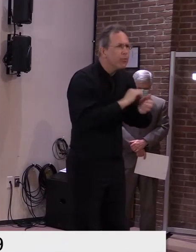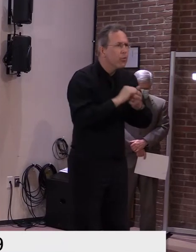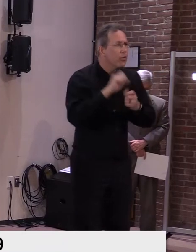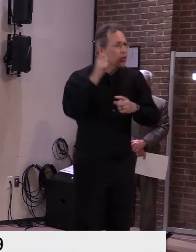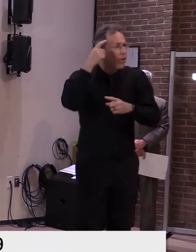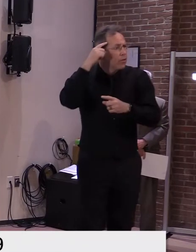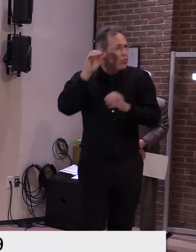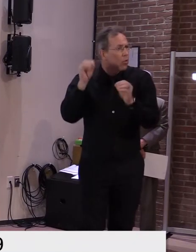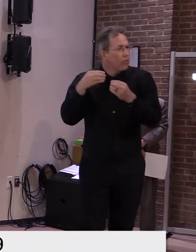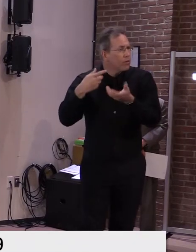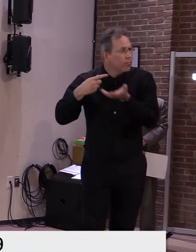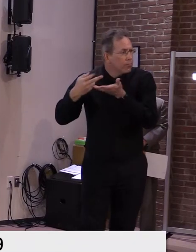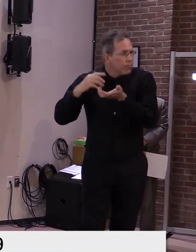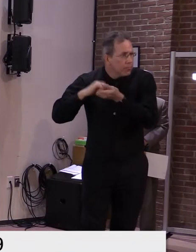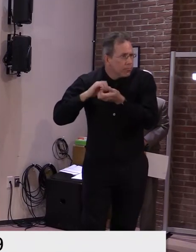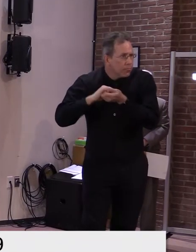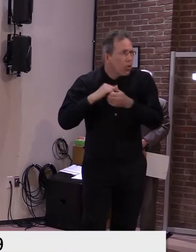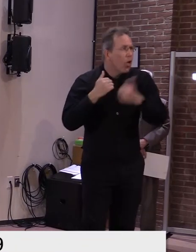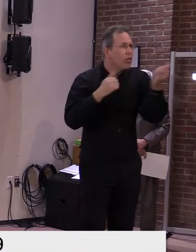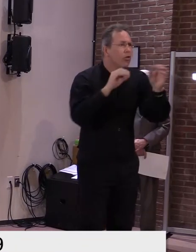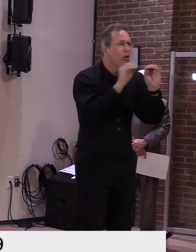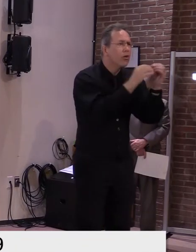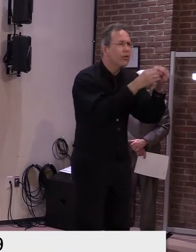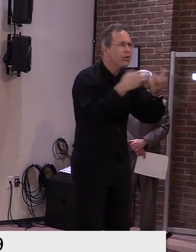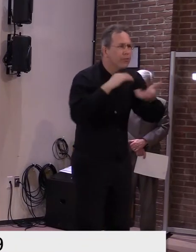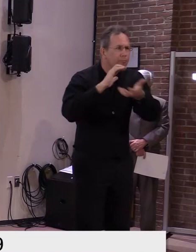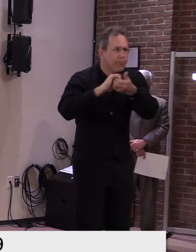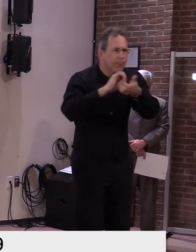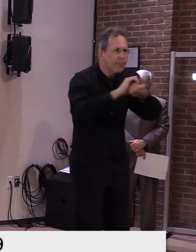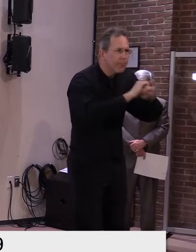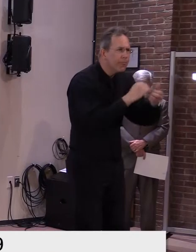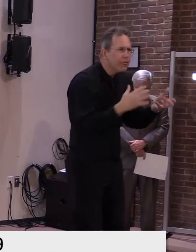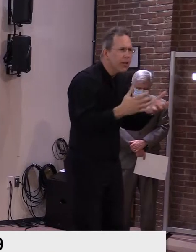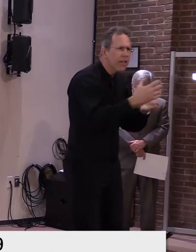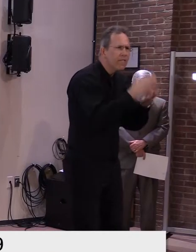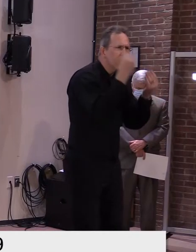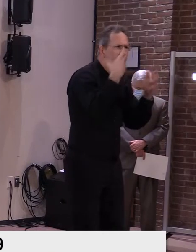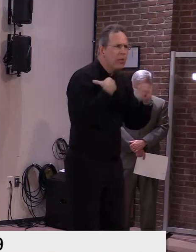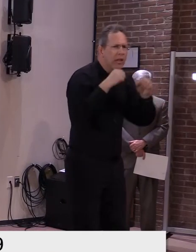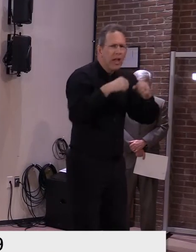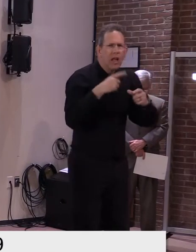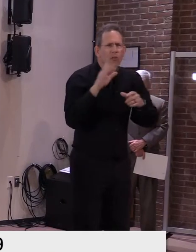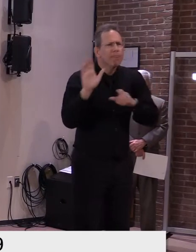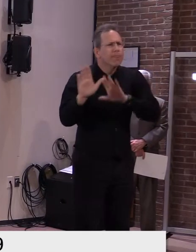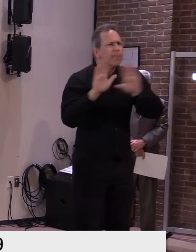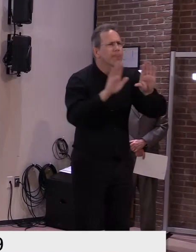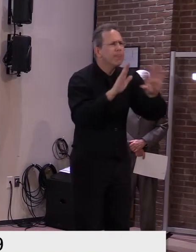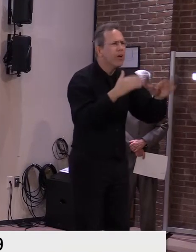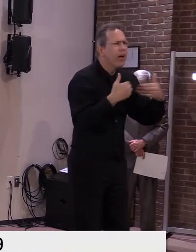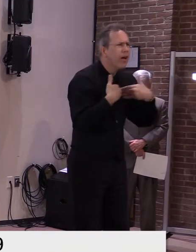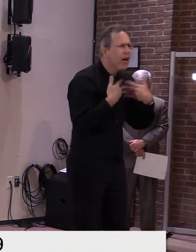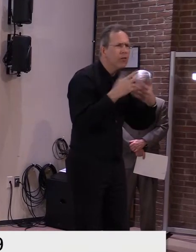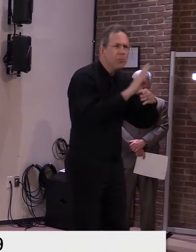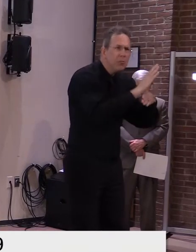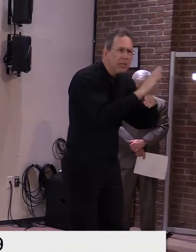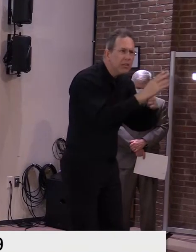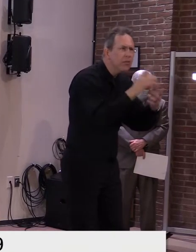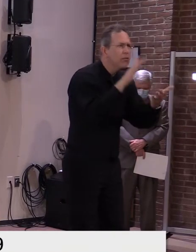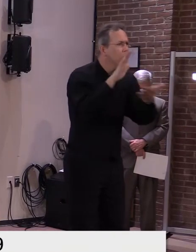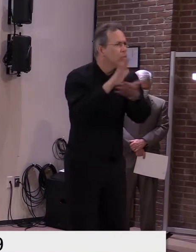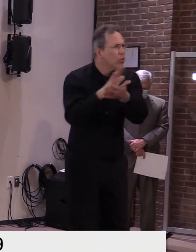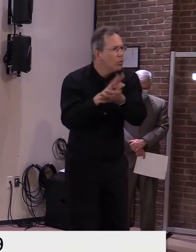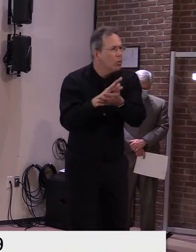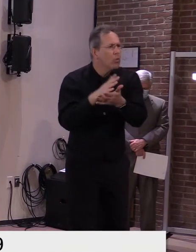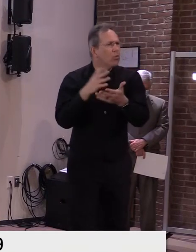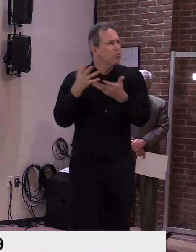partners to collect information from all the organizations and camps and schools and businesses that are seeking to open